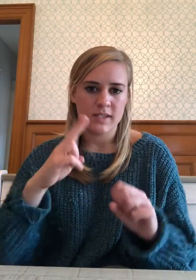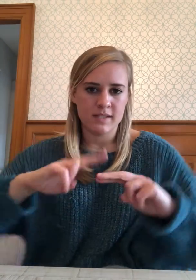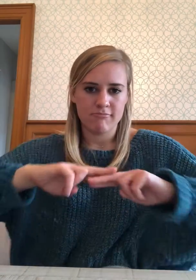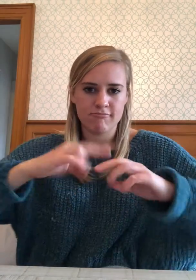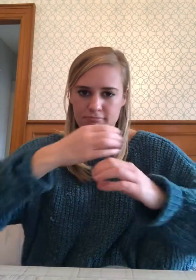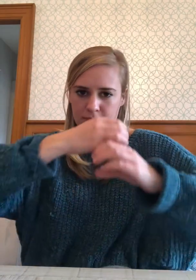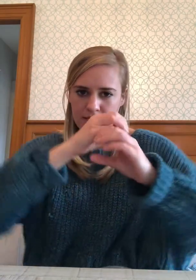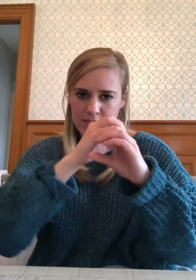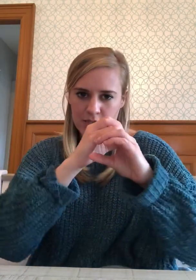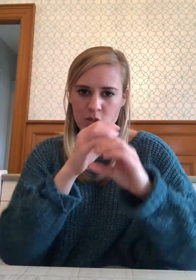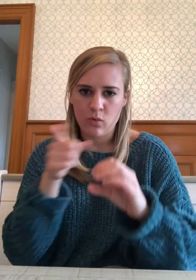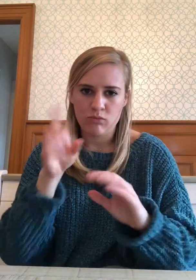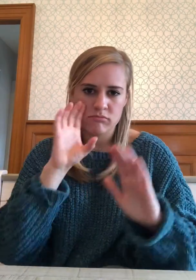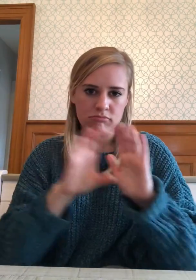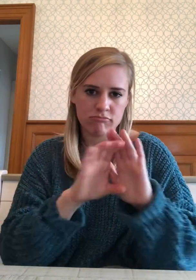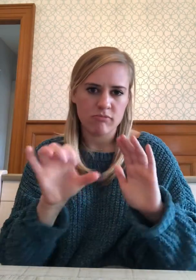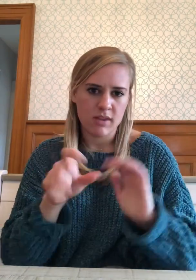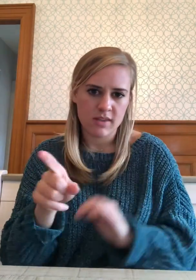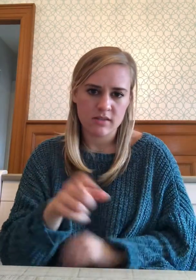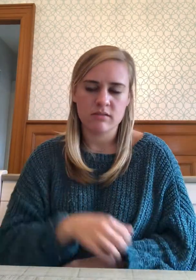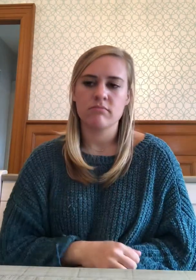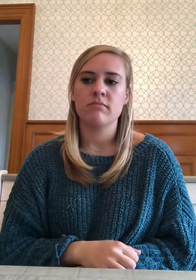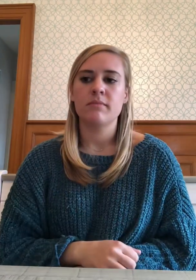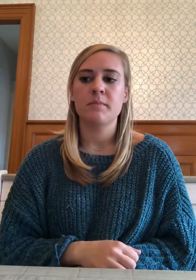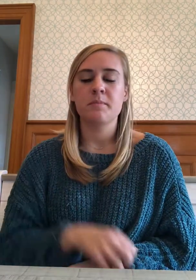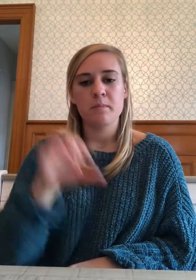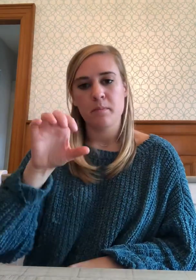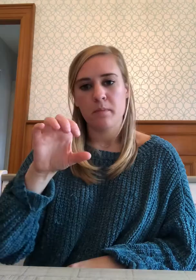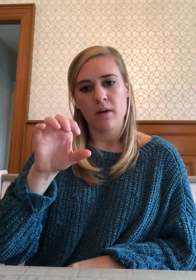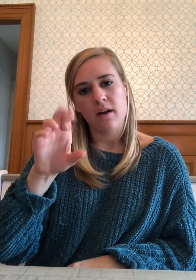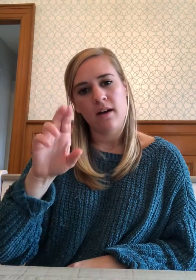Something like this, the cupped area.